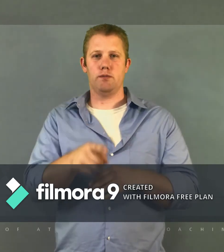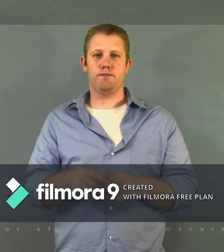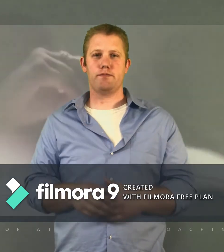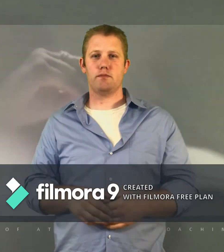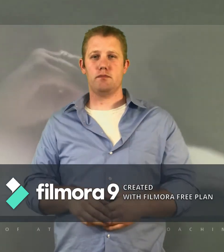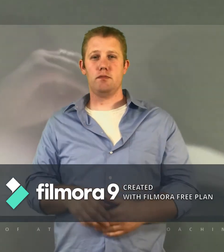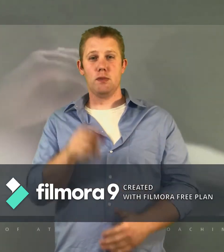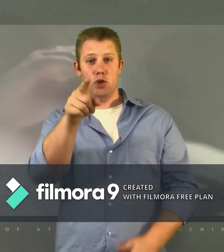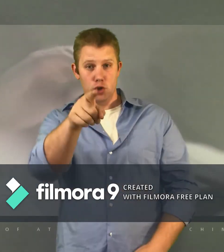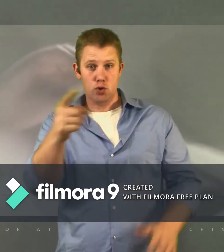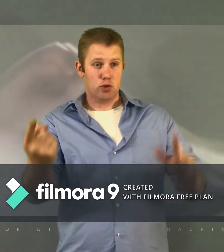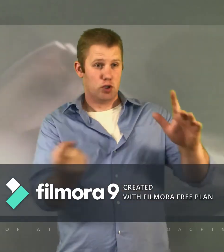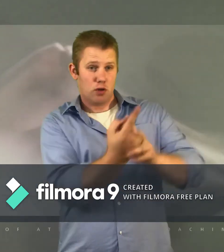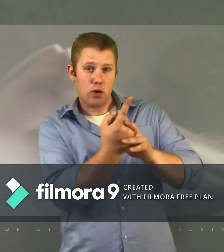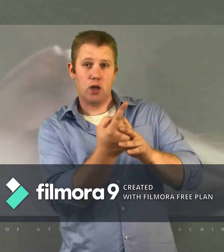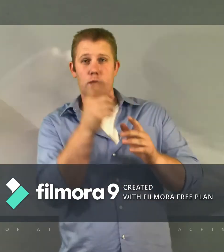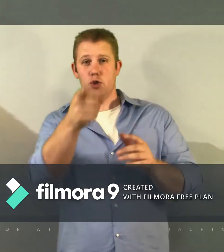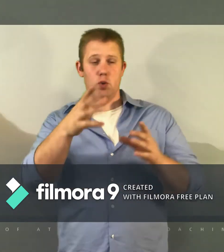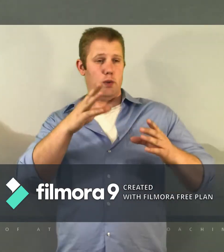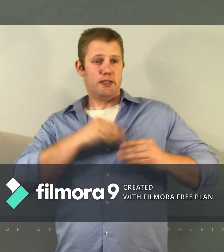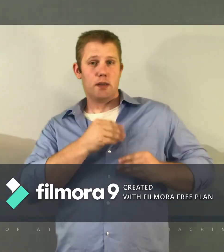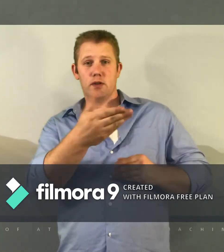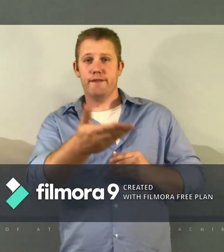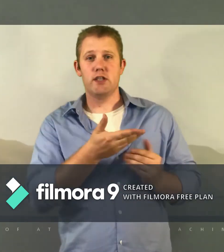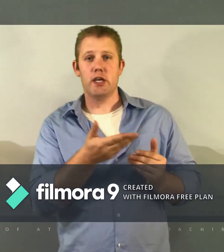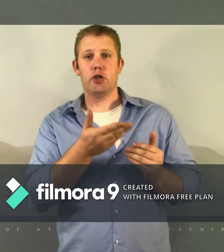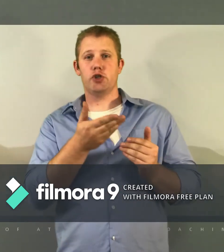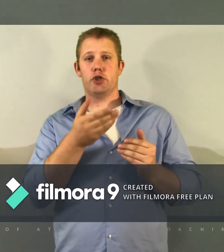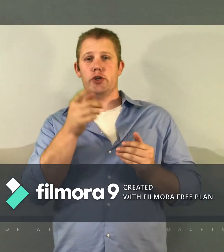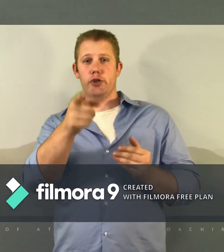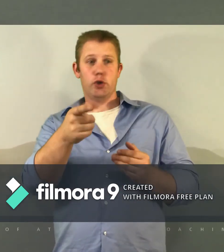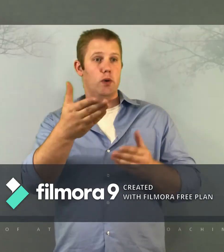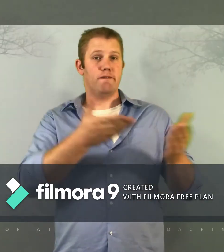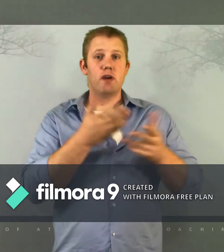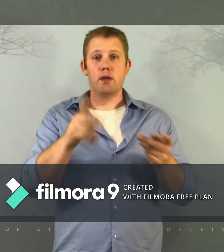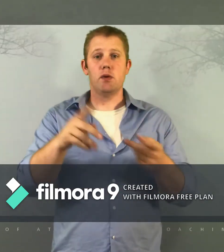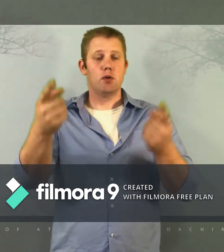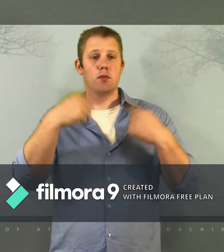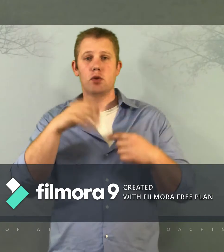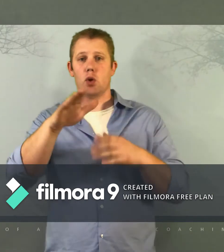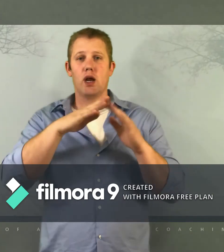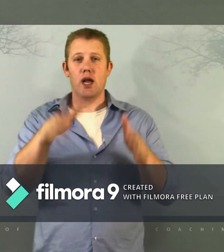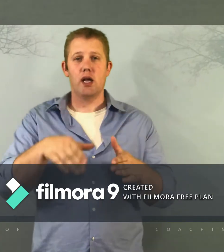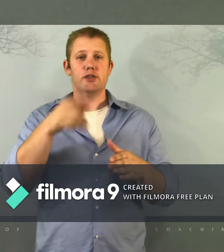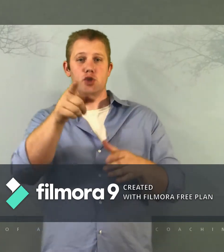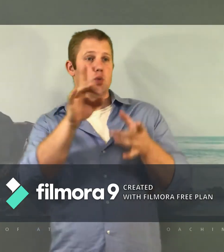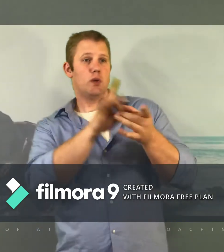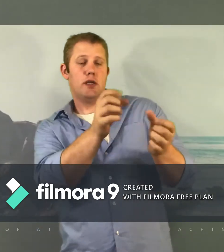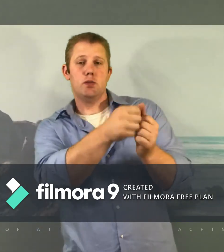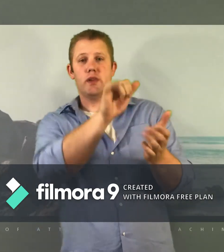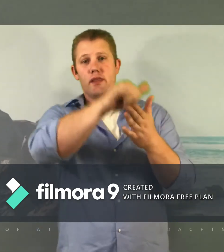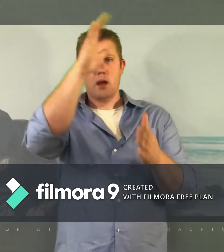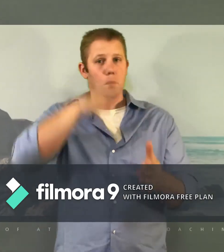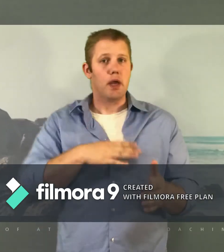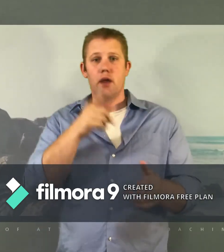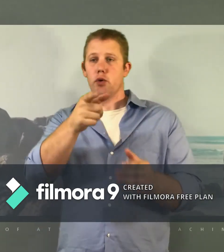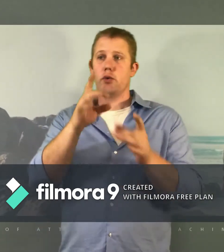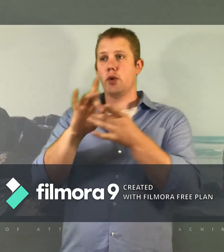of whatever people want to dump on you. You showed up. You accepted that invite. You invited these people to your house. You're